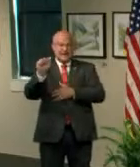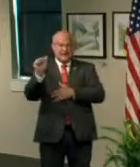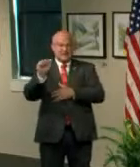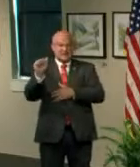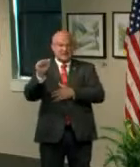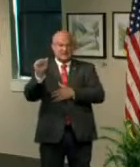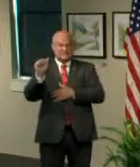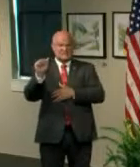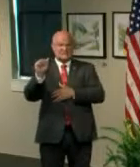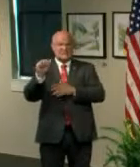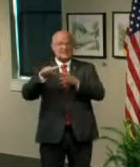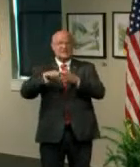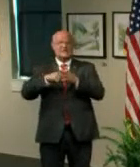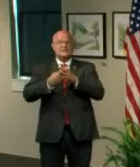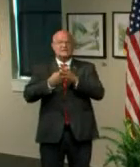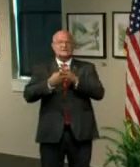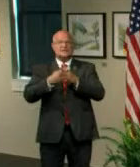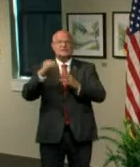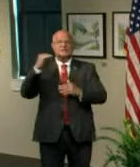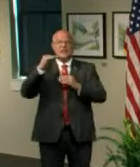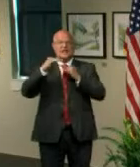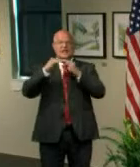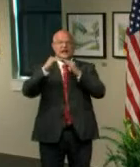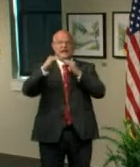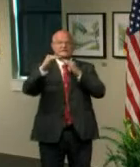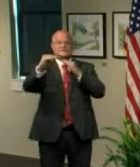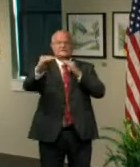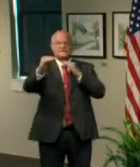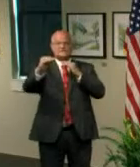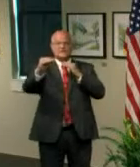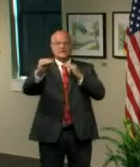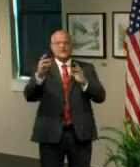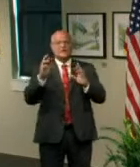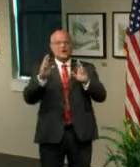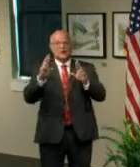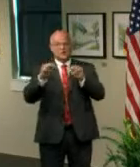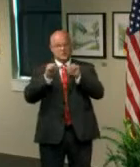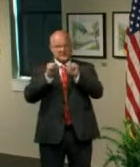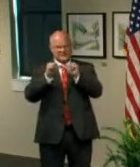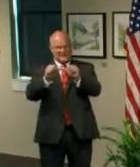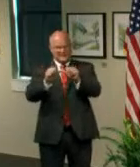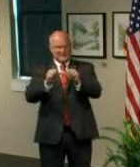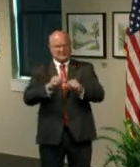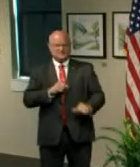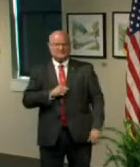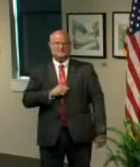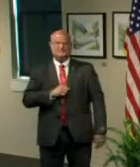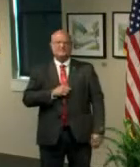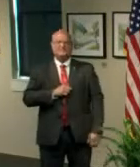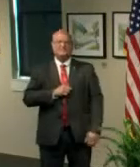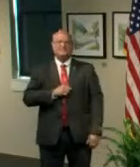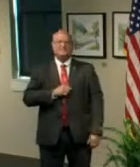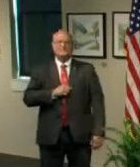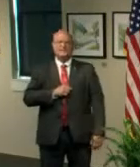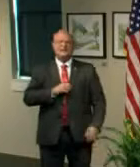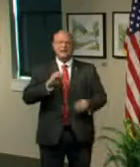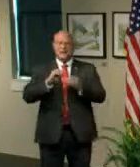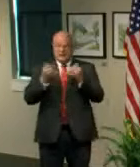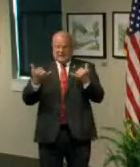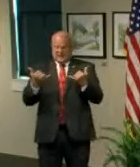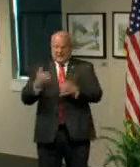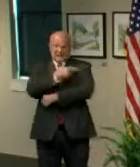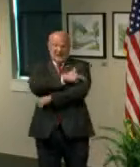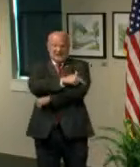average, it's starting to flatten out. We'll see if that continues. The number of